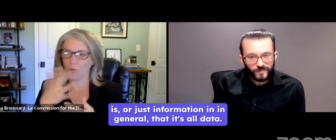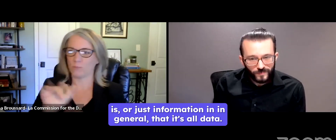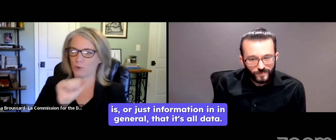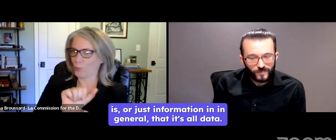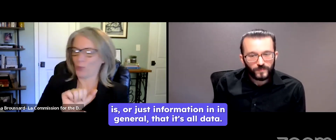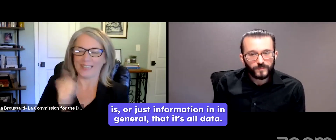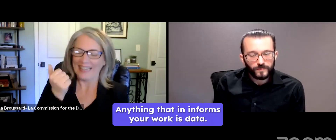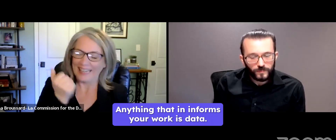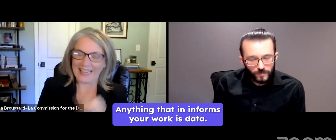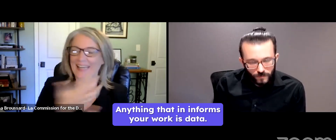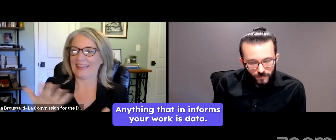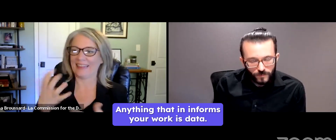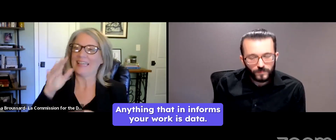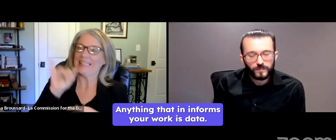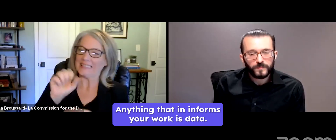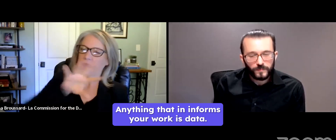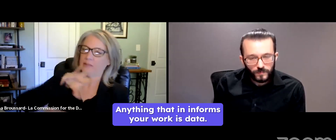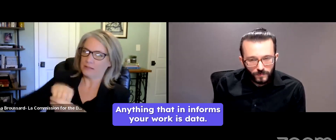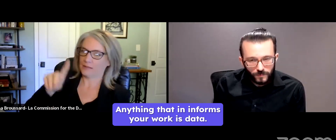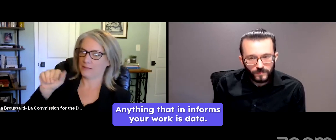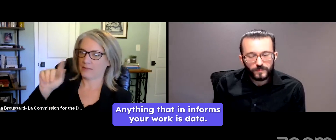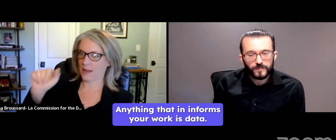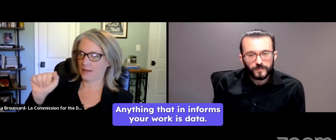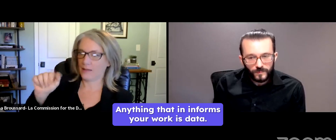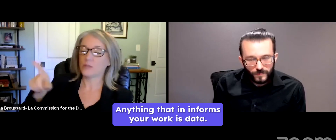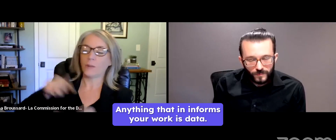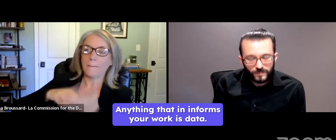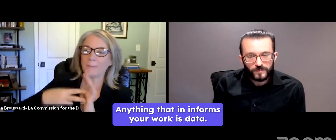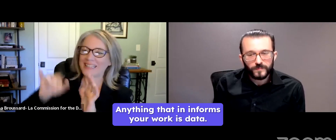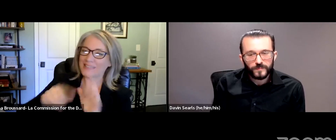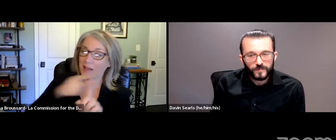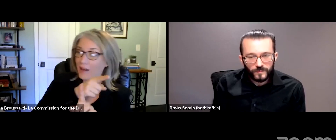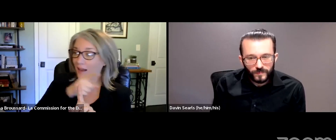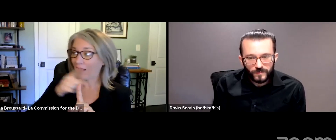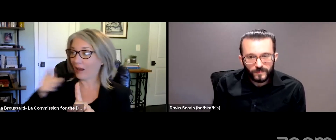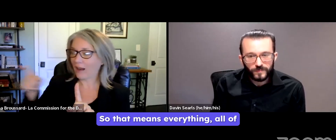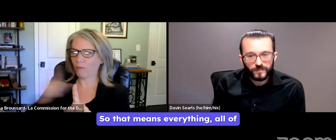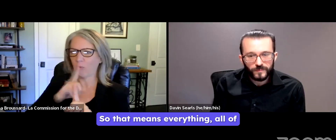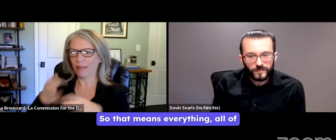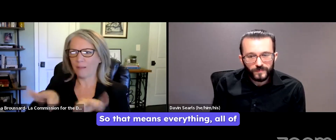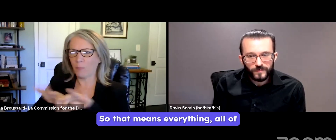all data. Anything that informs your work is data. So that